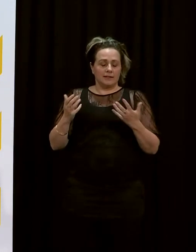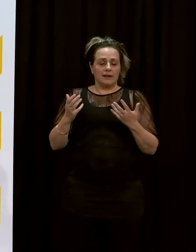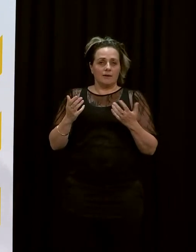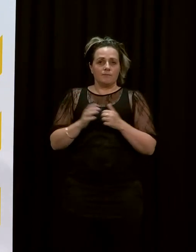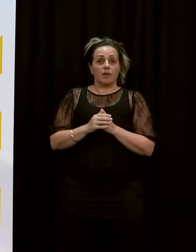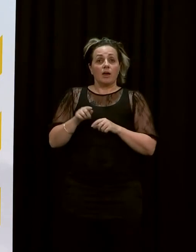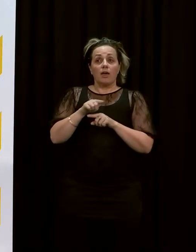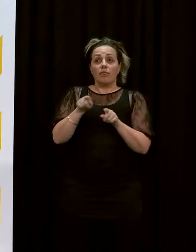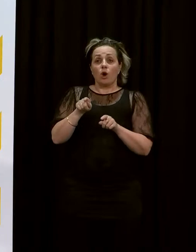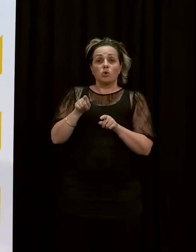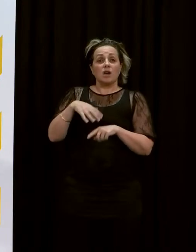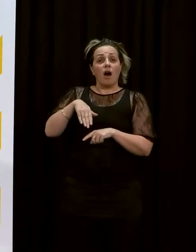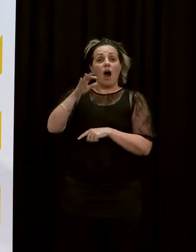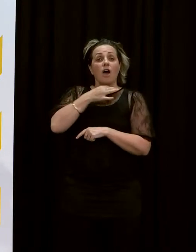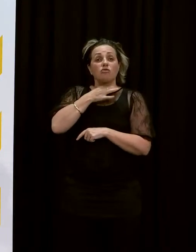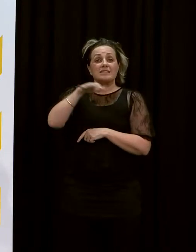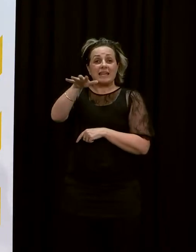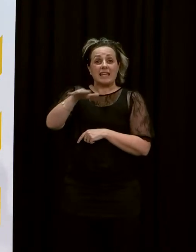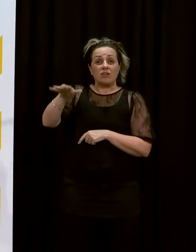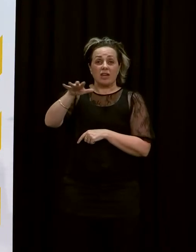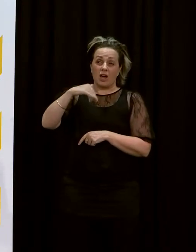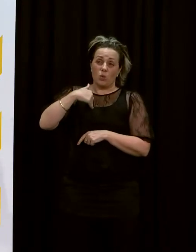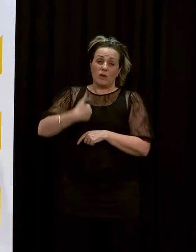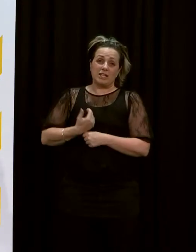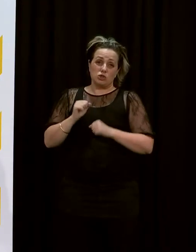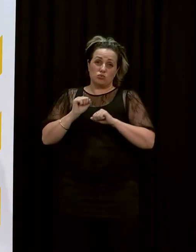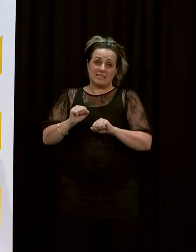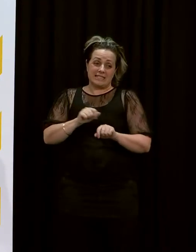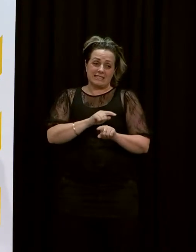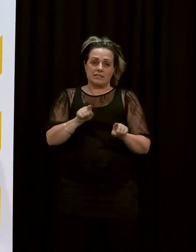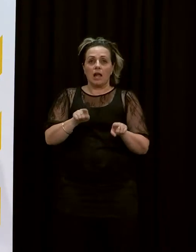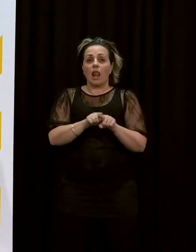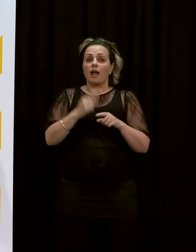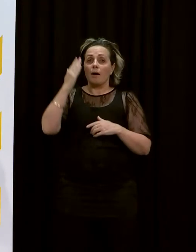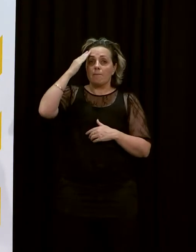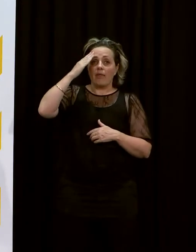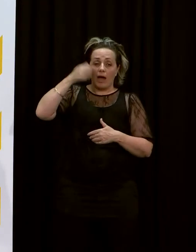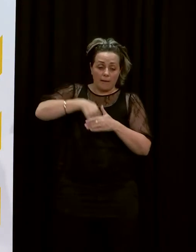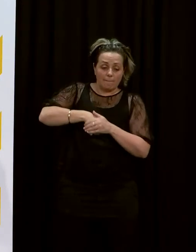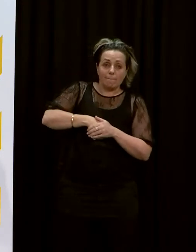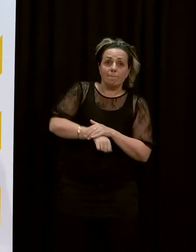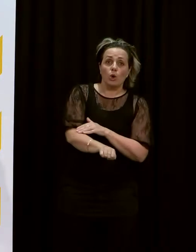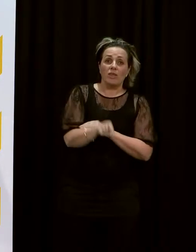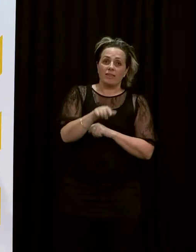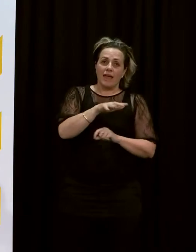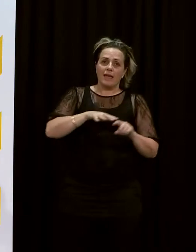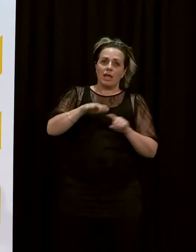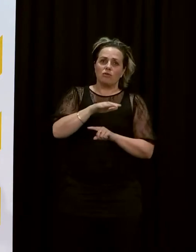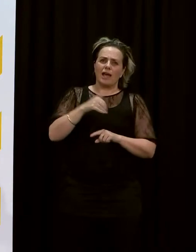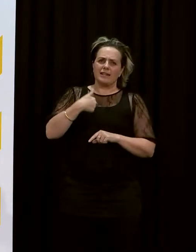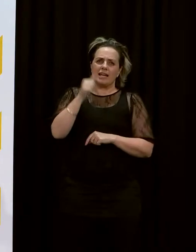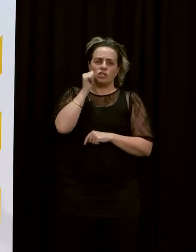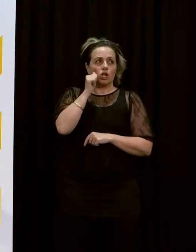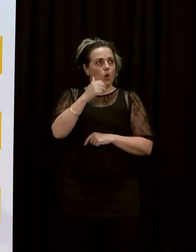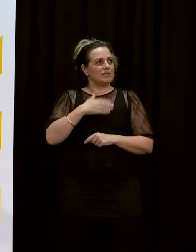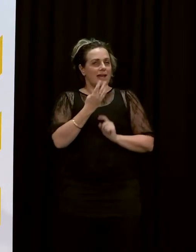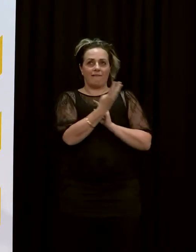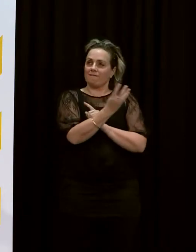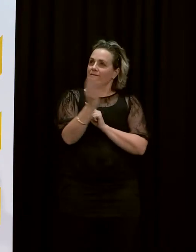for those really high risk areas where we need to protect, a mother giving birth needs deserves to know that they're doing that in a